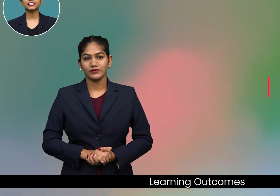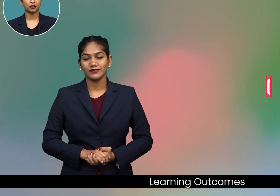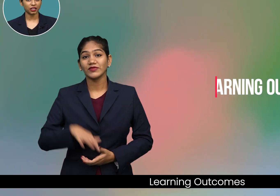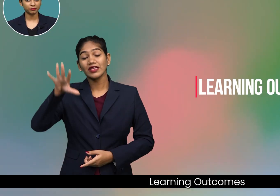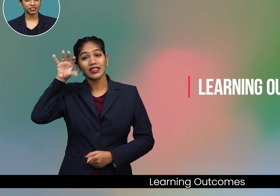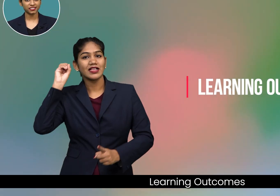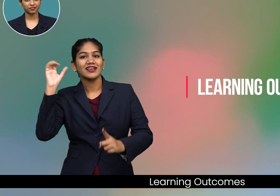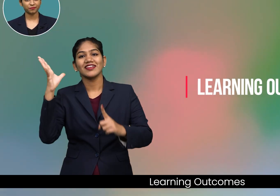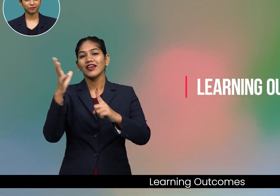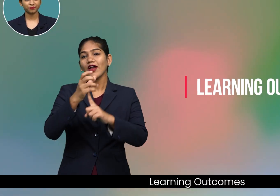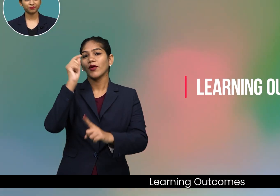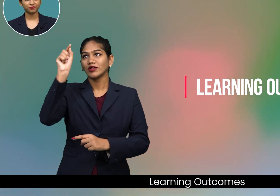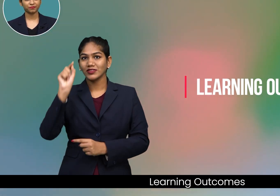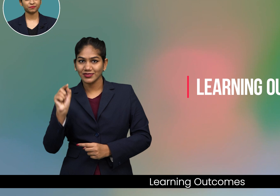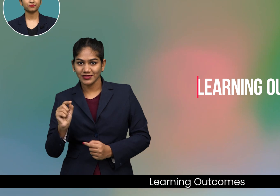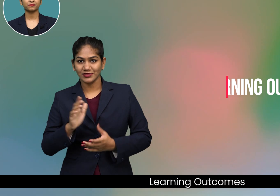Learning outcomes.